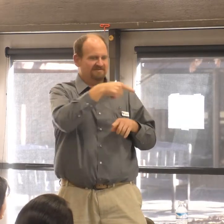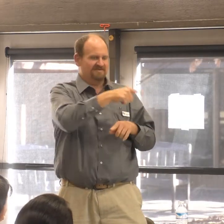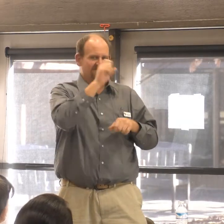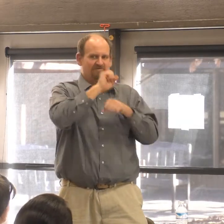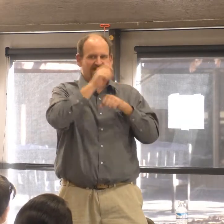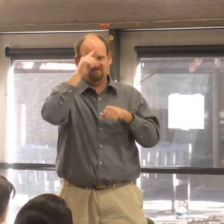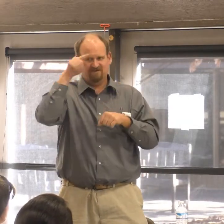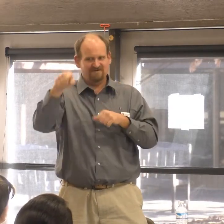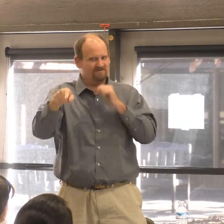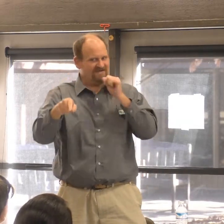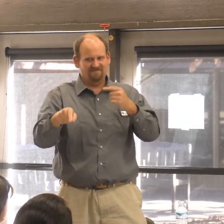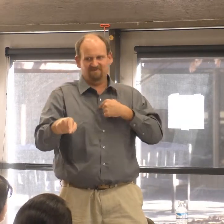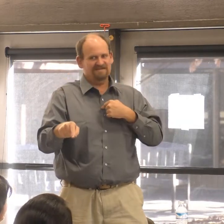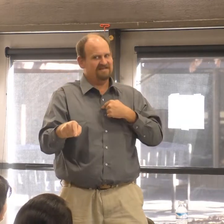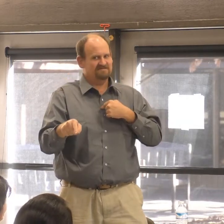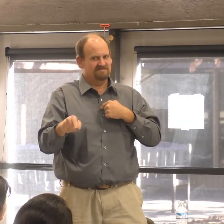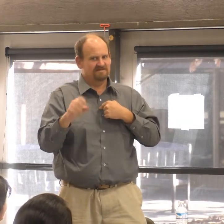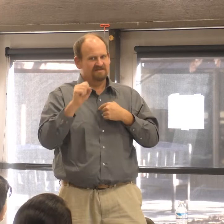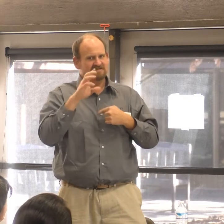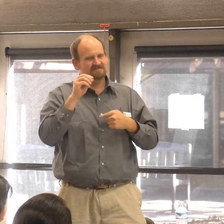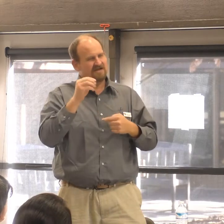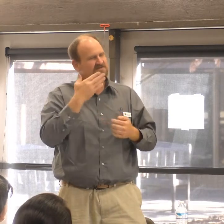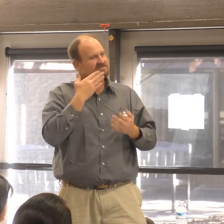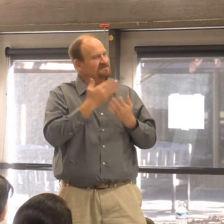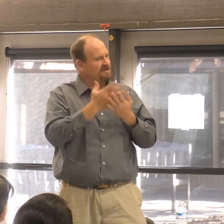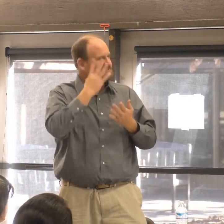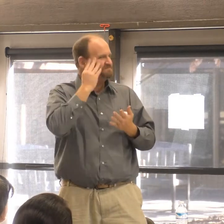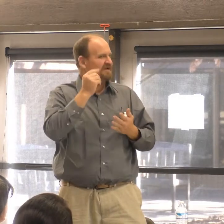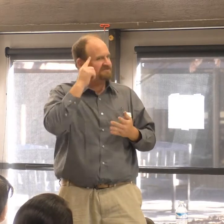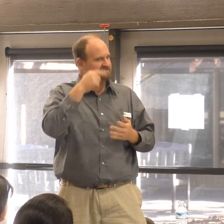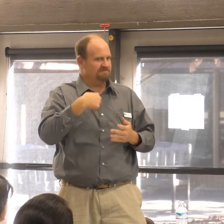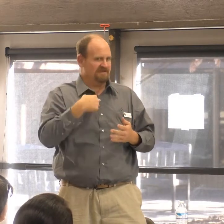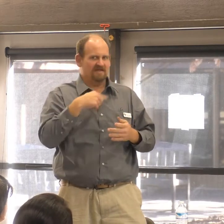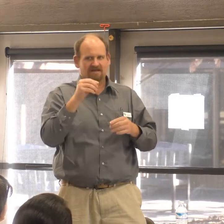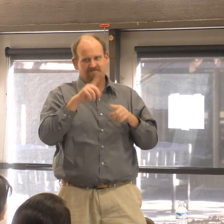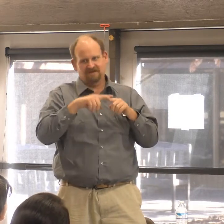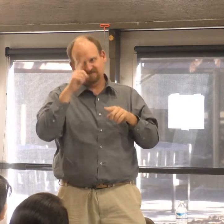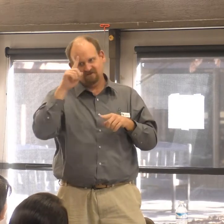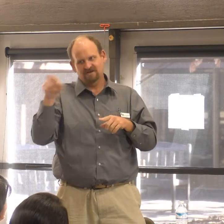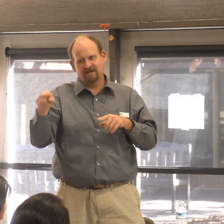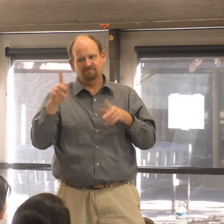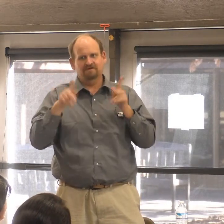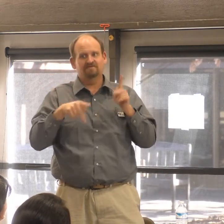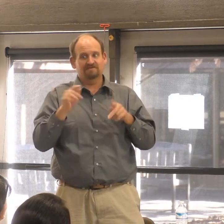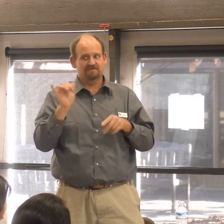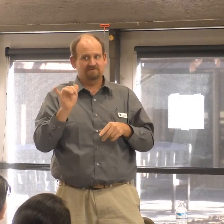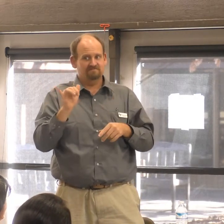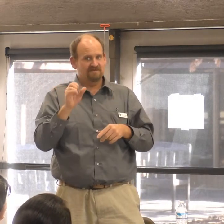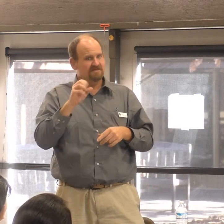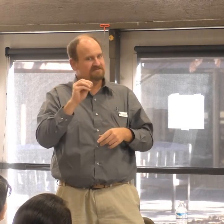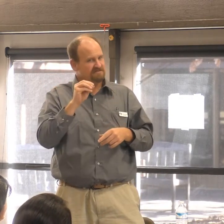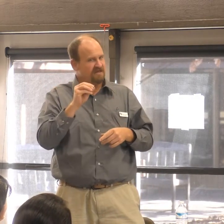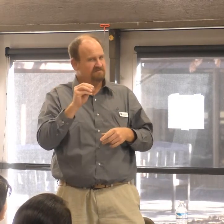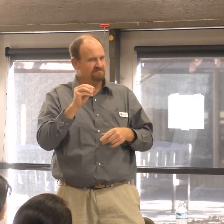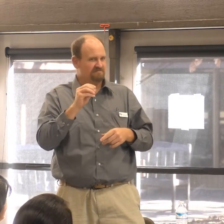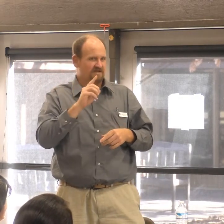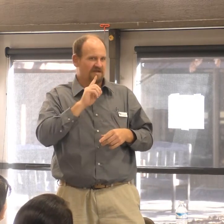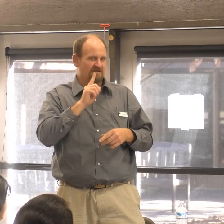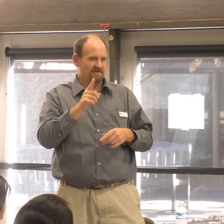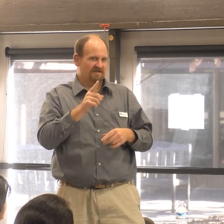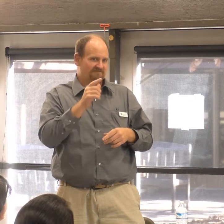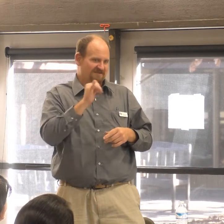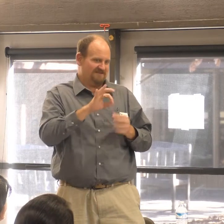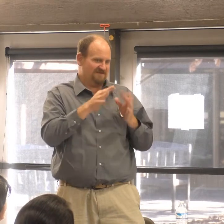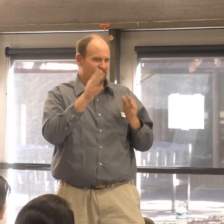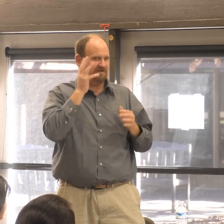you know what? My interpreter is working for you more than they're working for me. It actually was a very good experience for me, but also